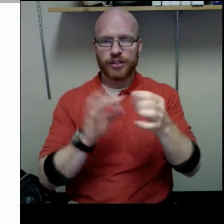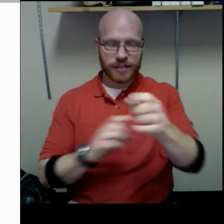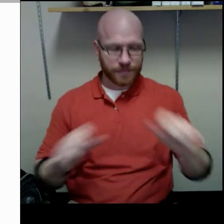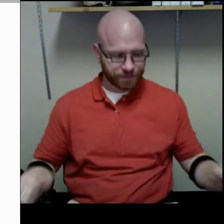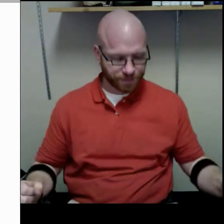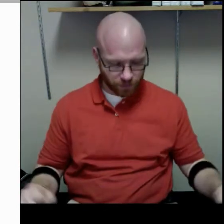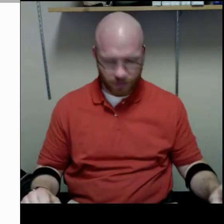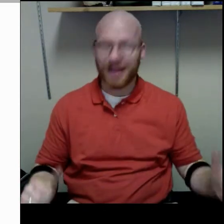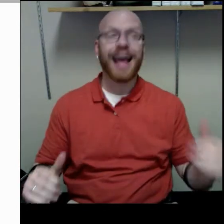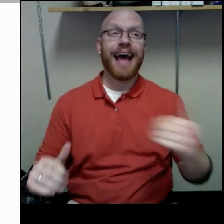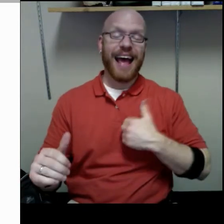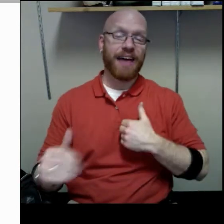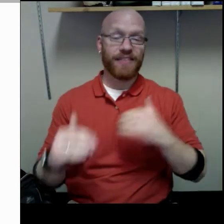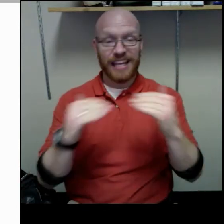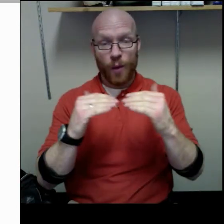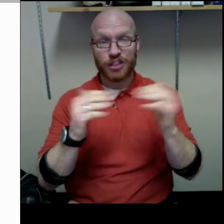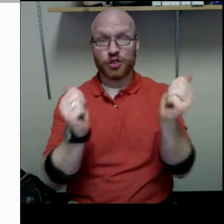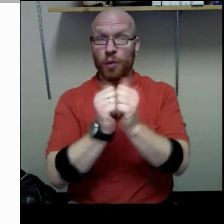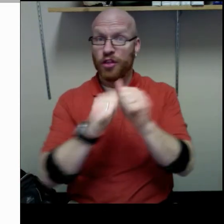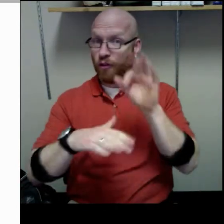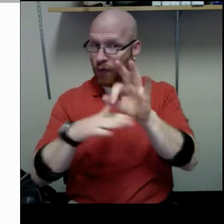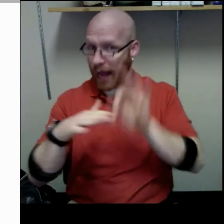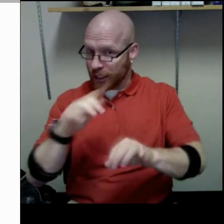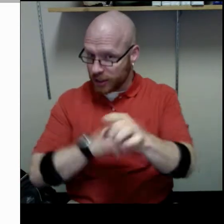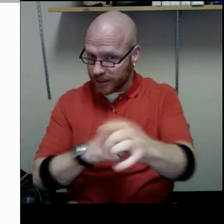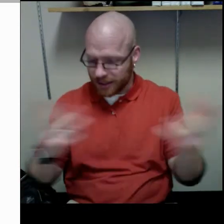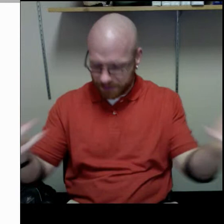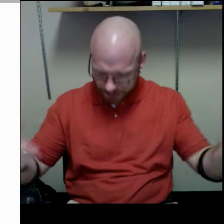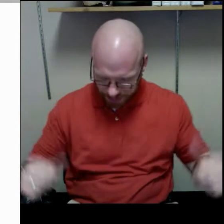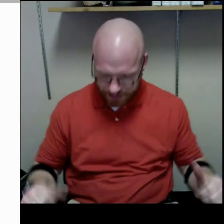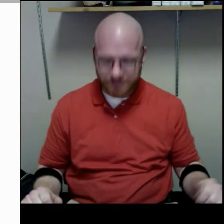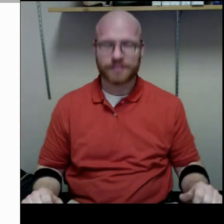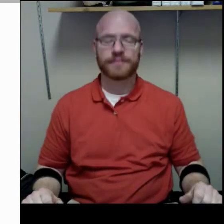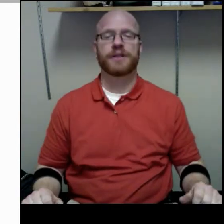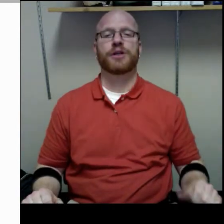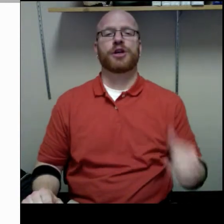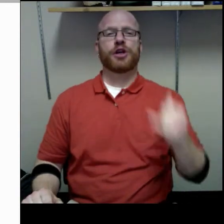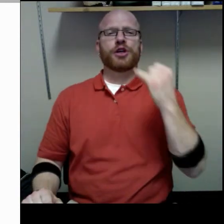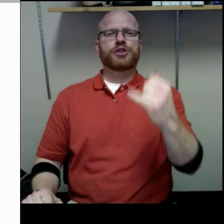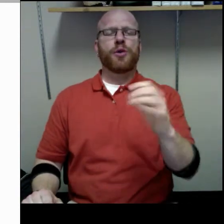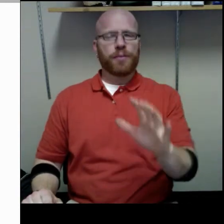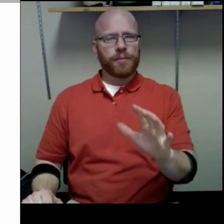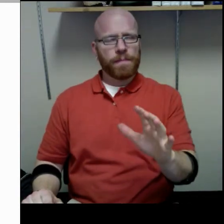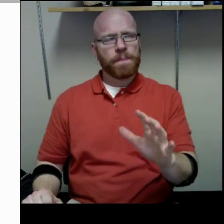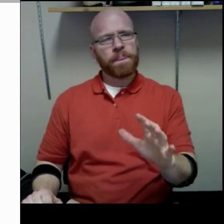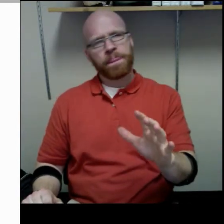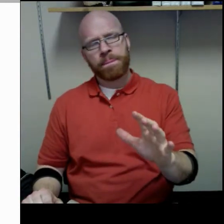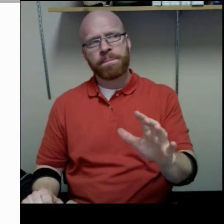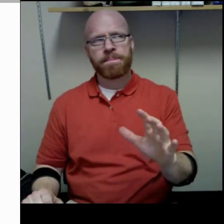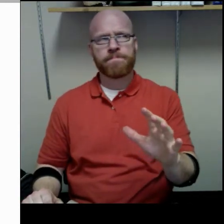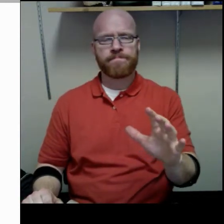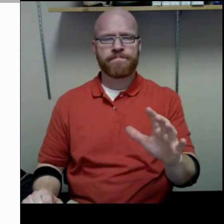equations. We have equations with fractions. So